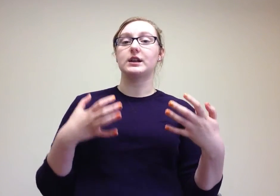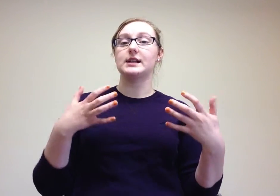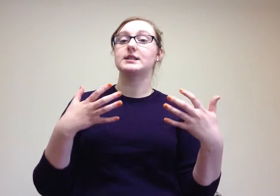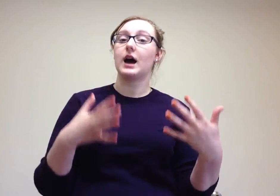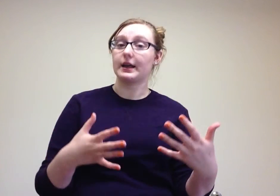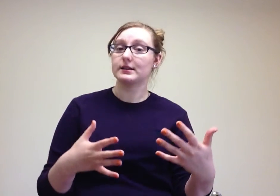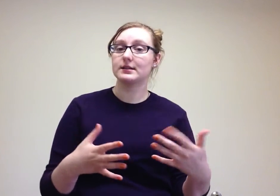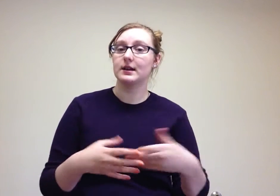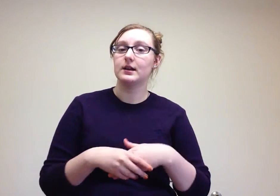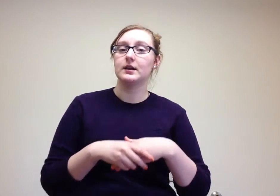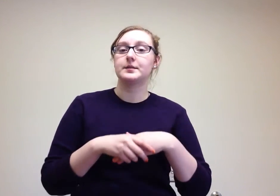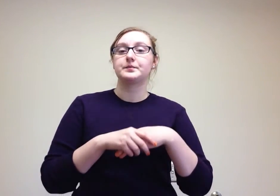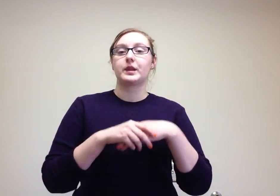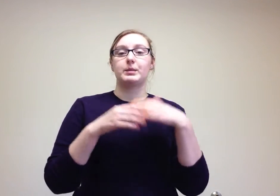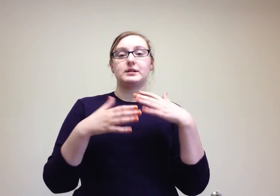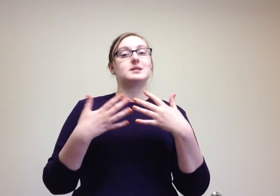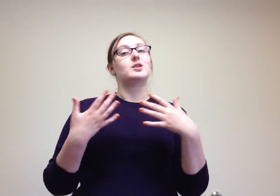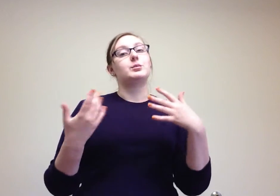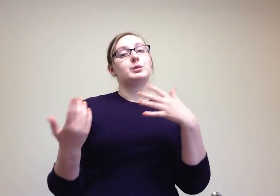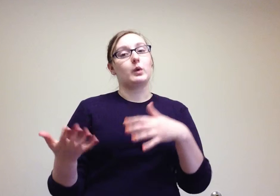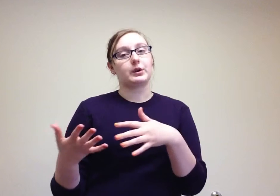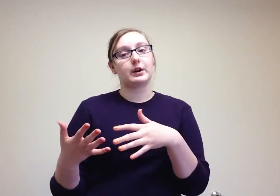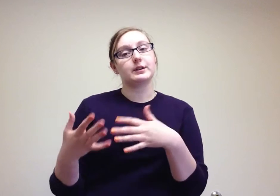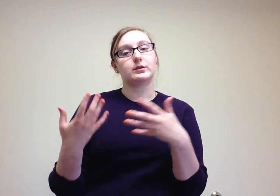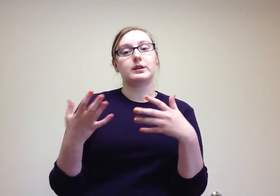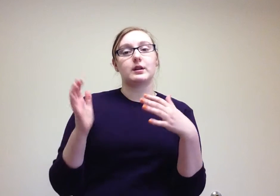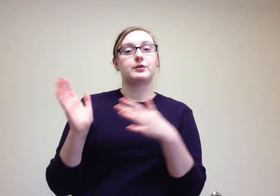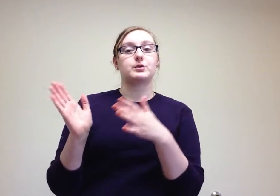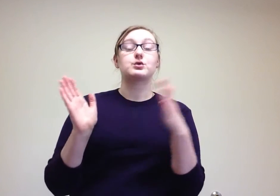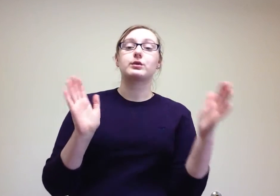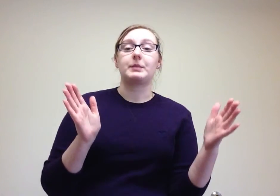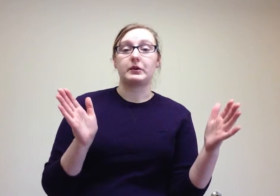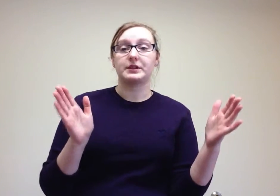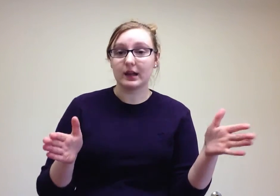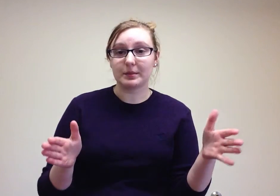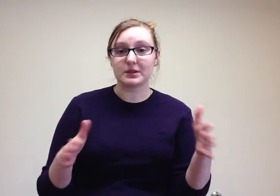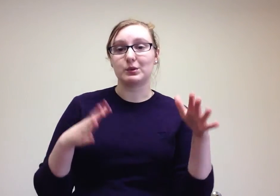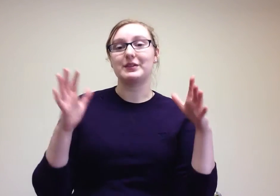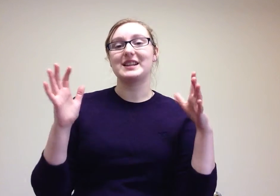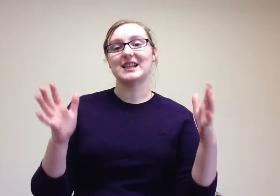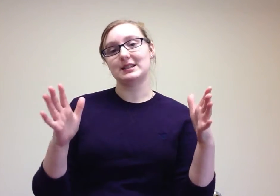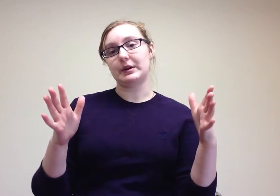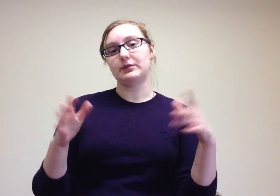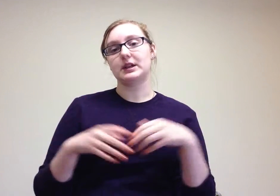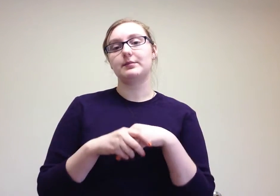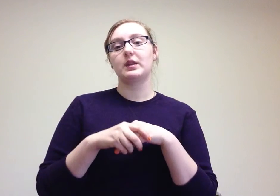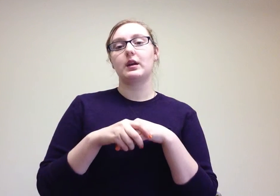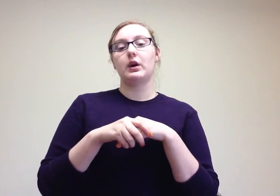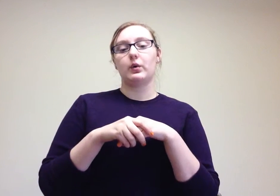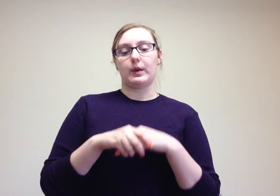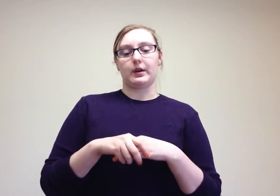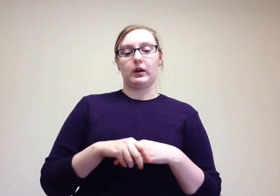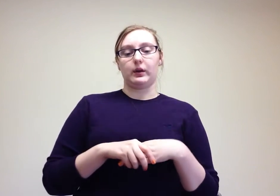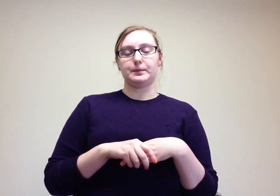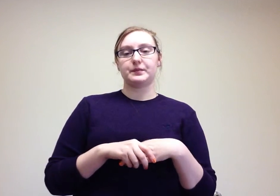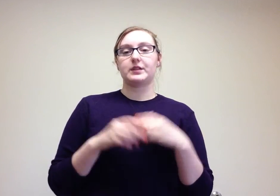intense highs, because it's soluble in water and is only there for a shorter amount of time, but it's more of an intense amount of time. Where things